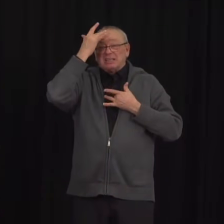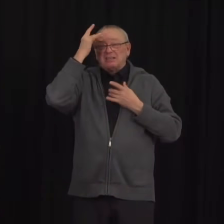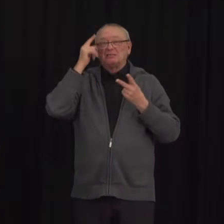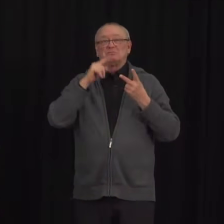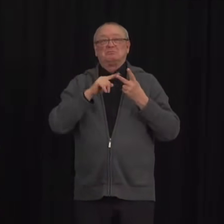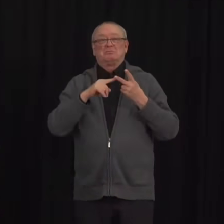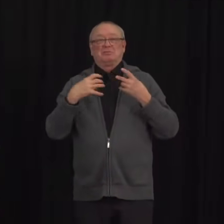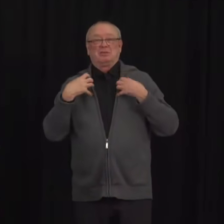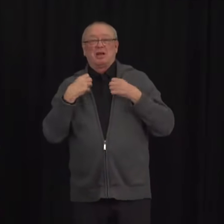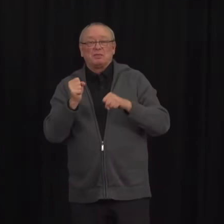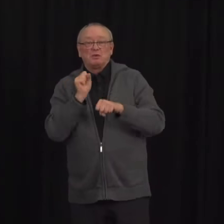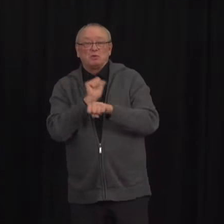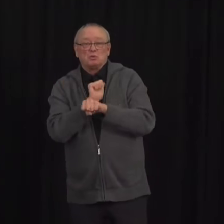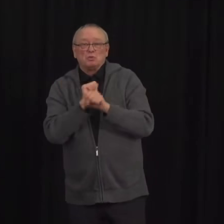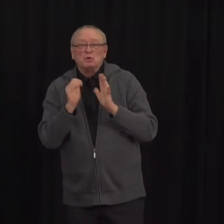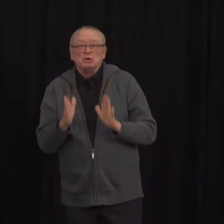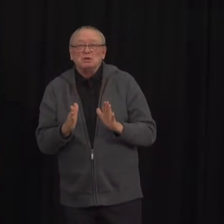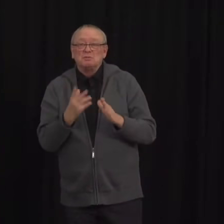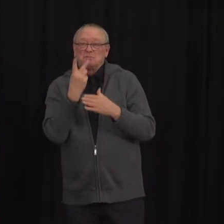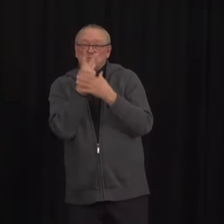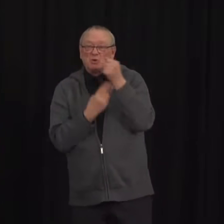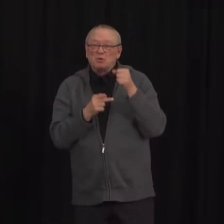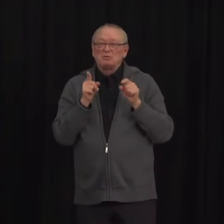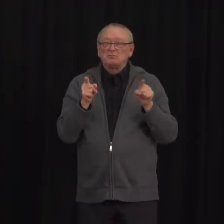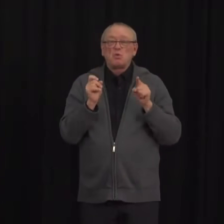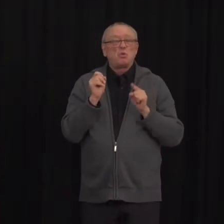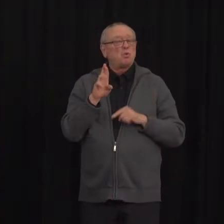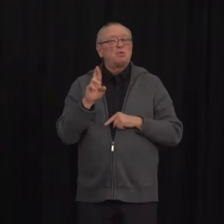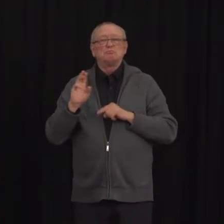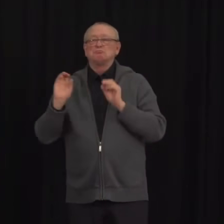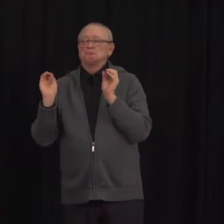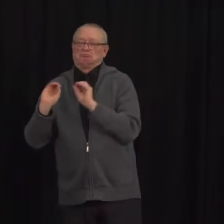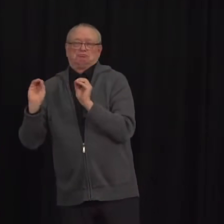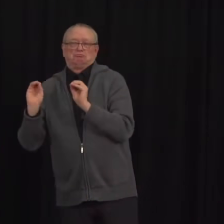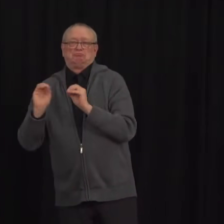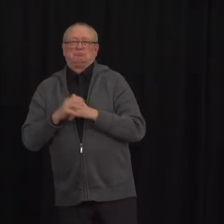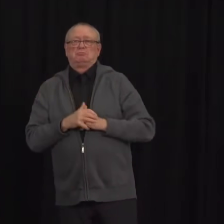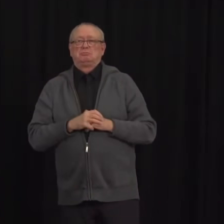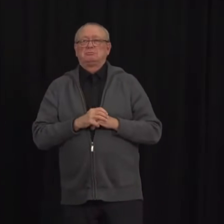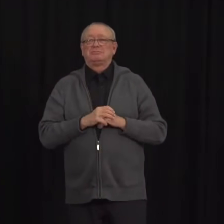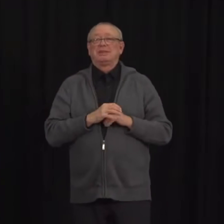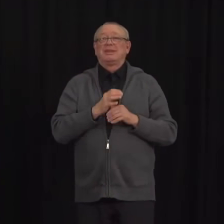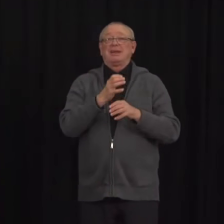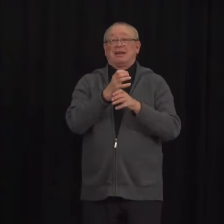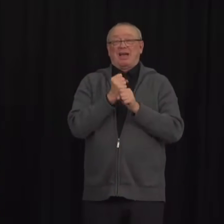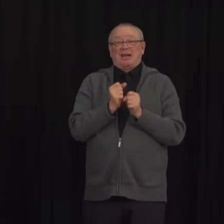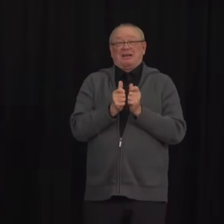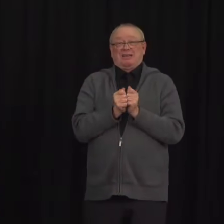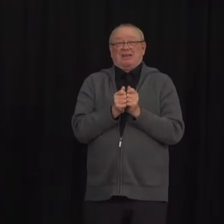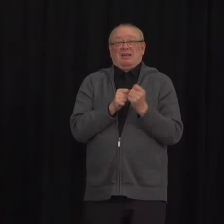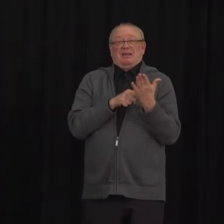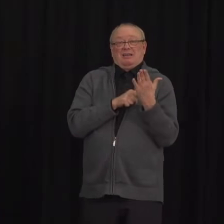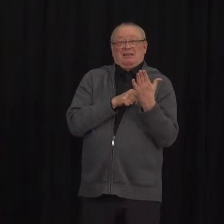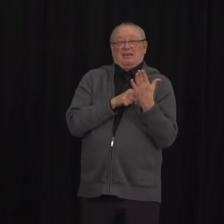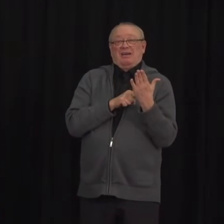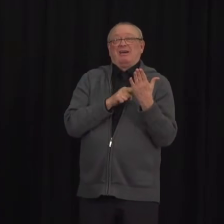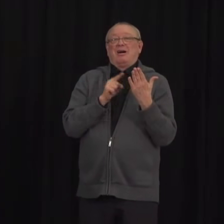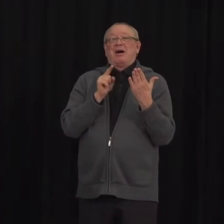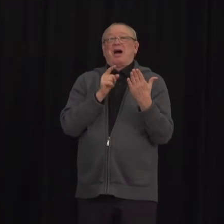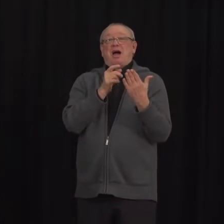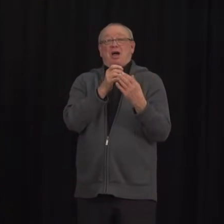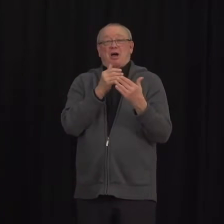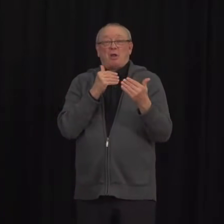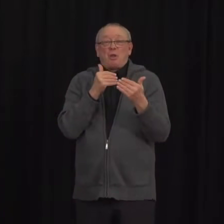both, or neither. If you receive a text from AHS notifying you that you are a close contact of a